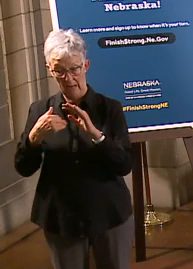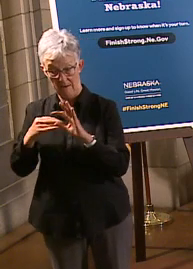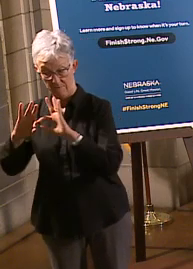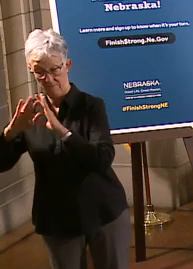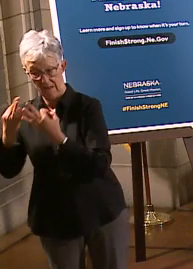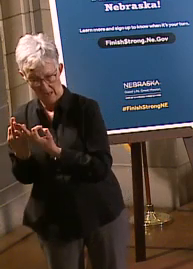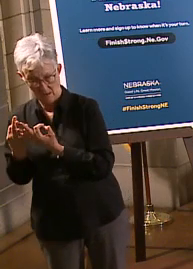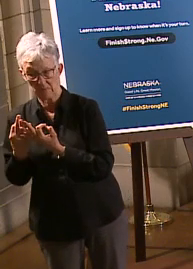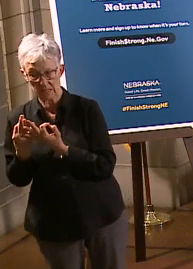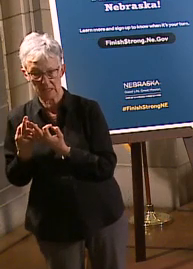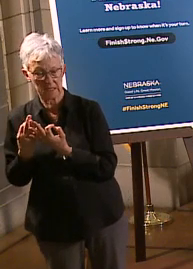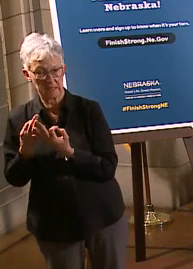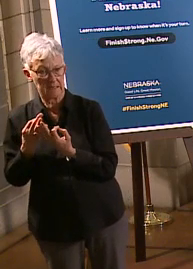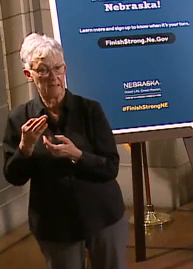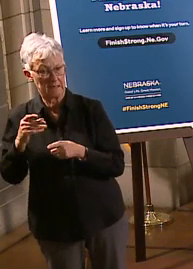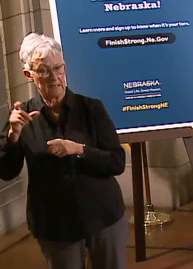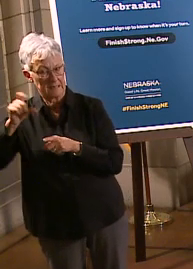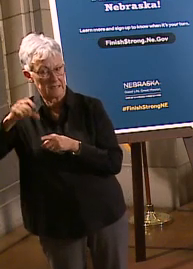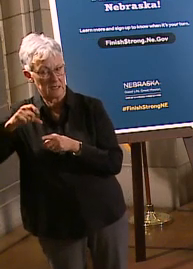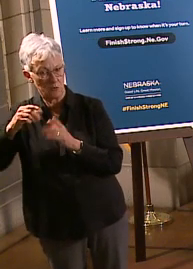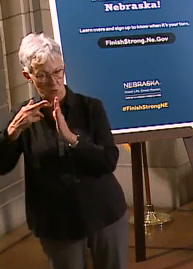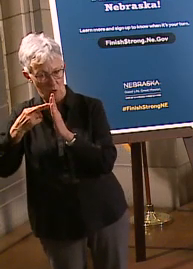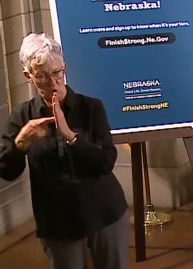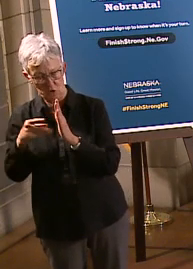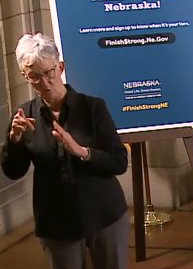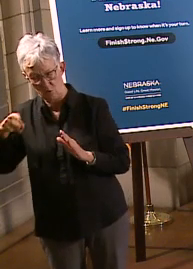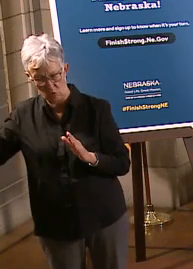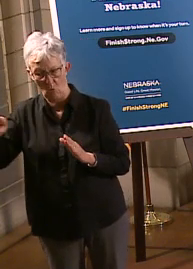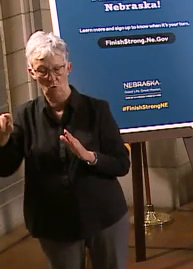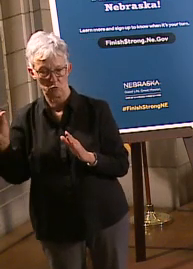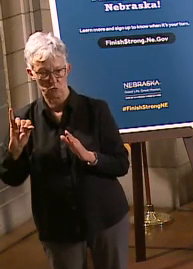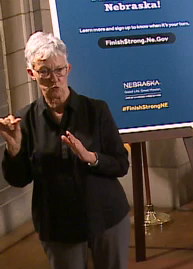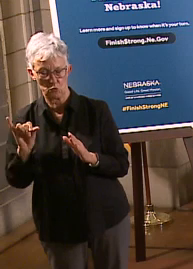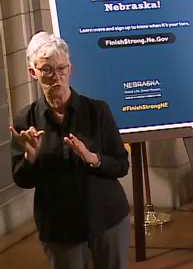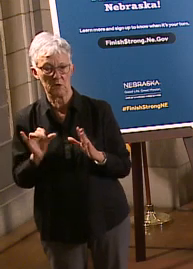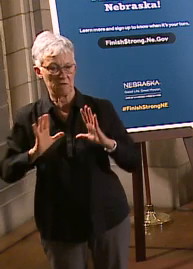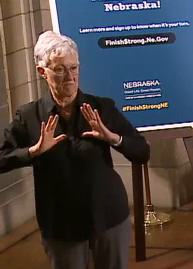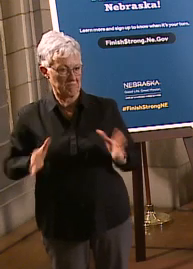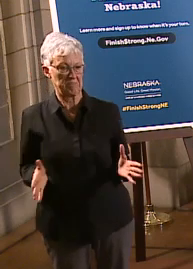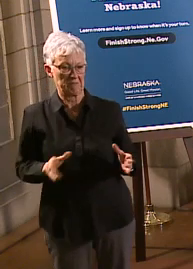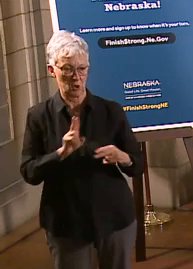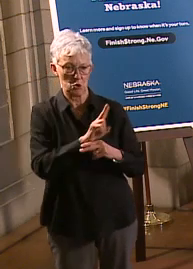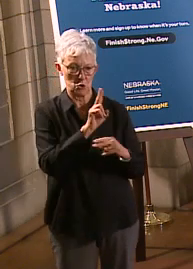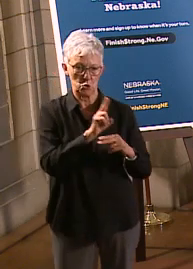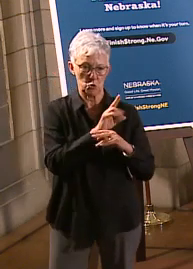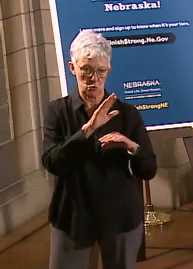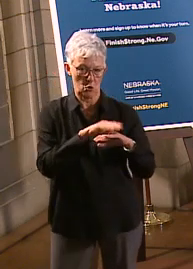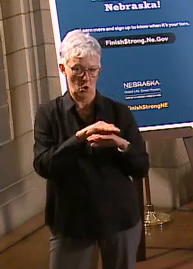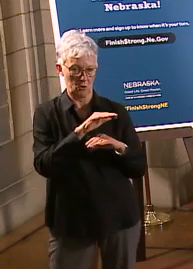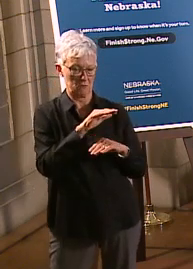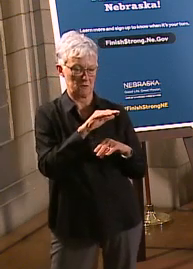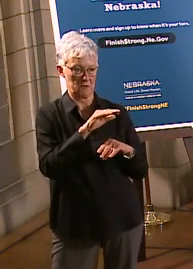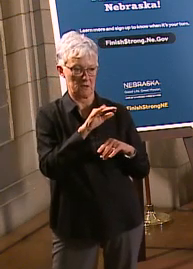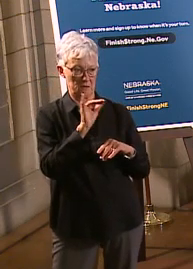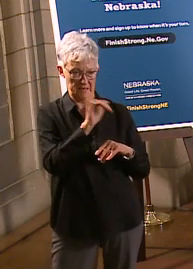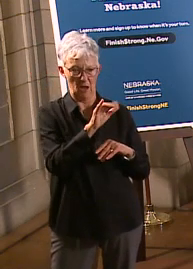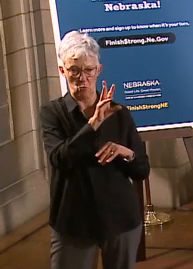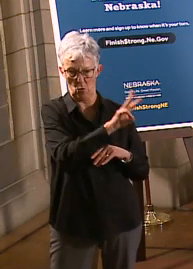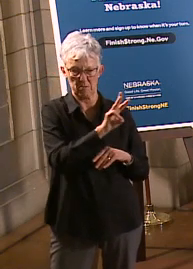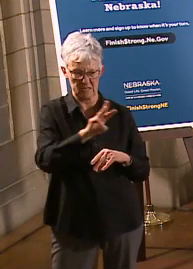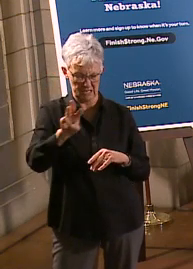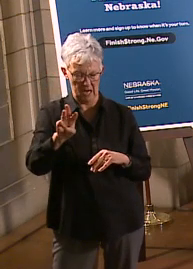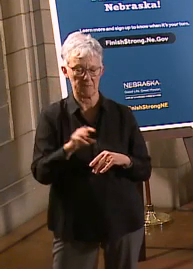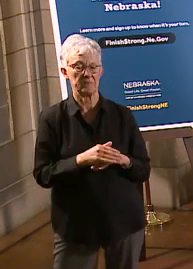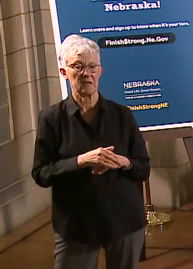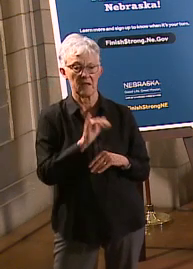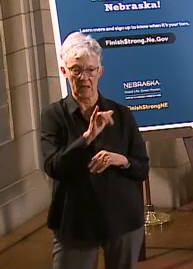won't be left out. But it really is a good way to communicate. You don't have to be, just watching the news every single day to know what's going on.